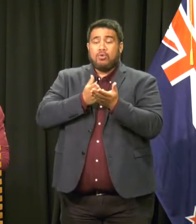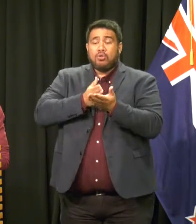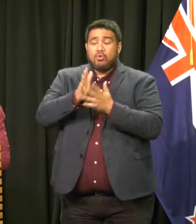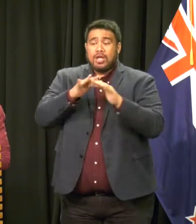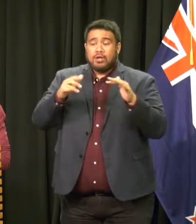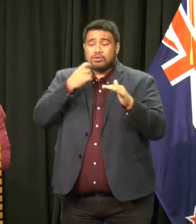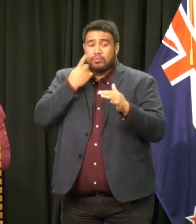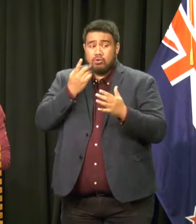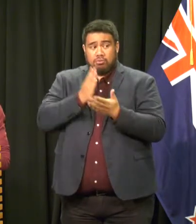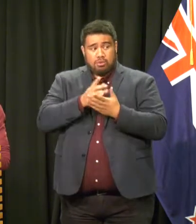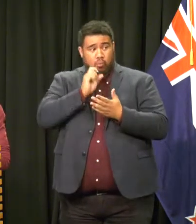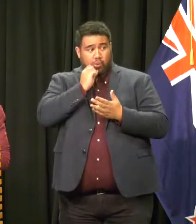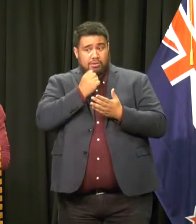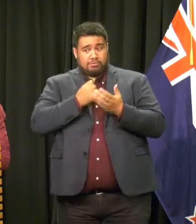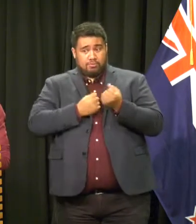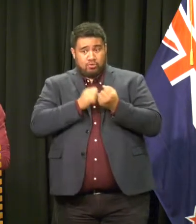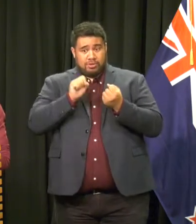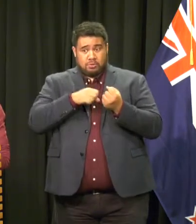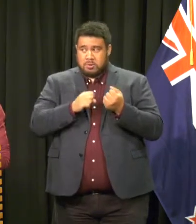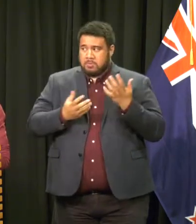I couldn't give you a